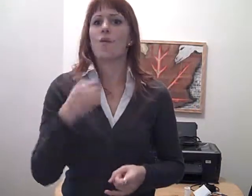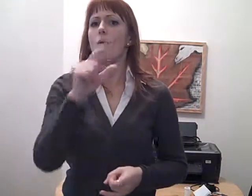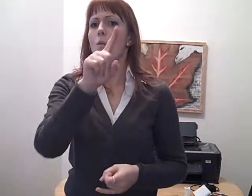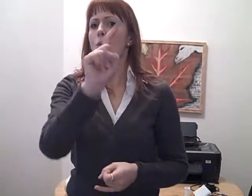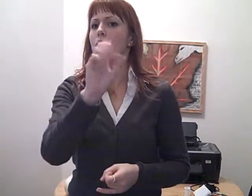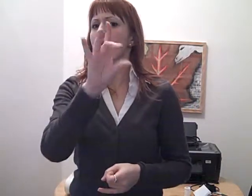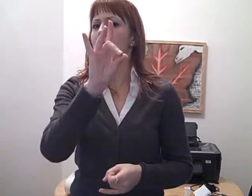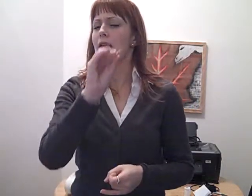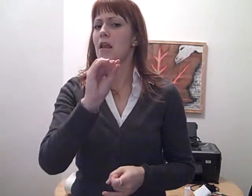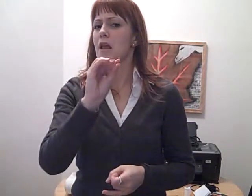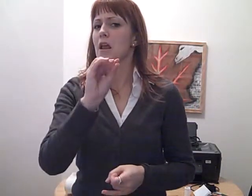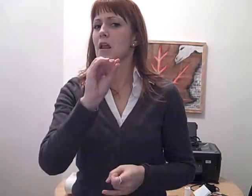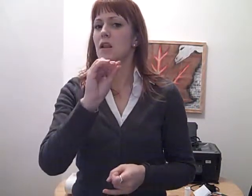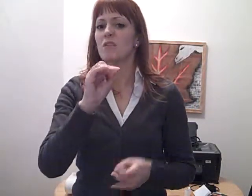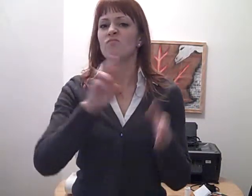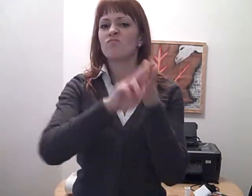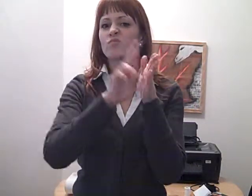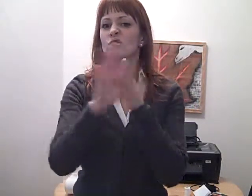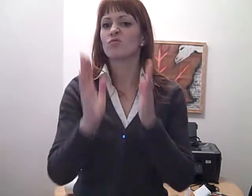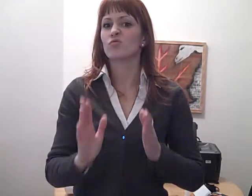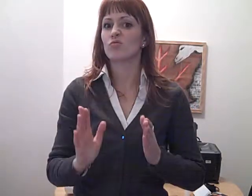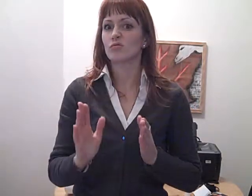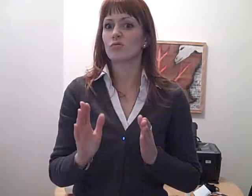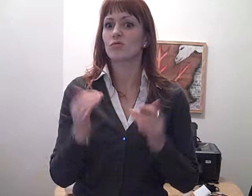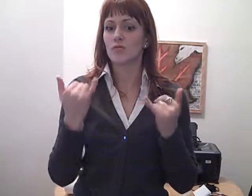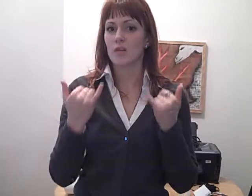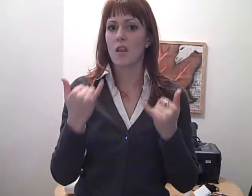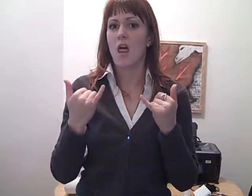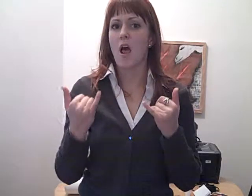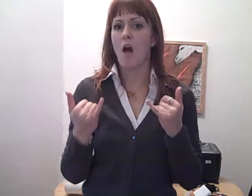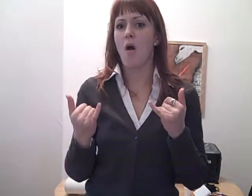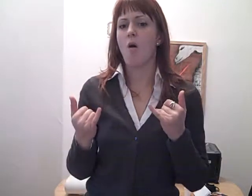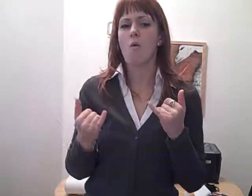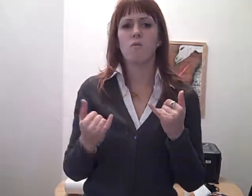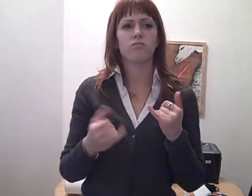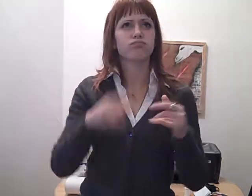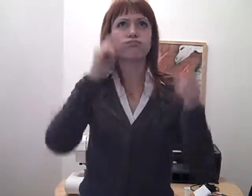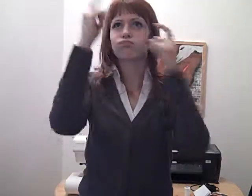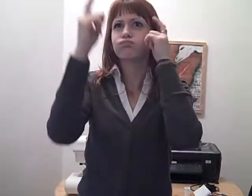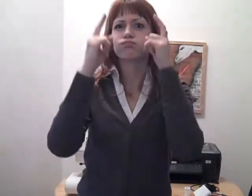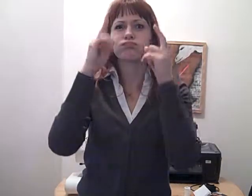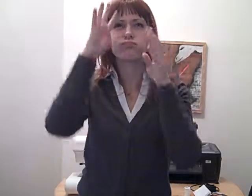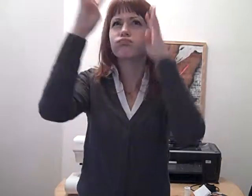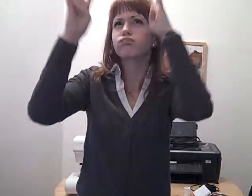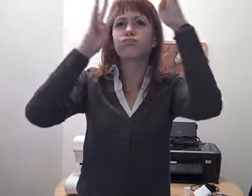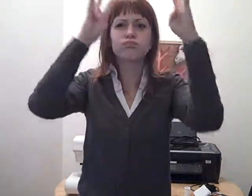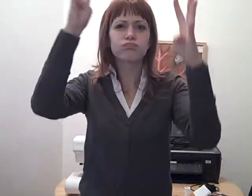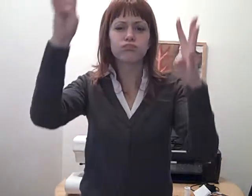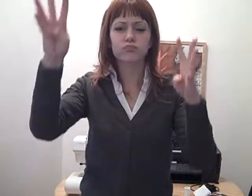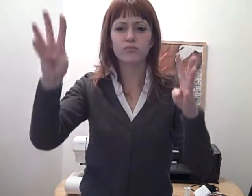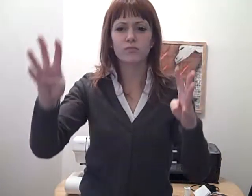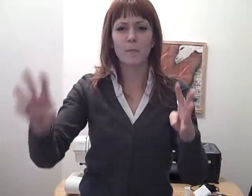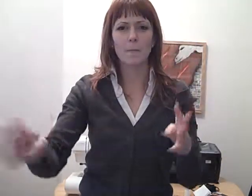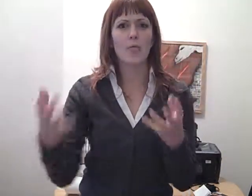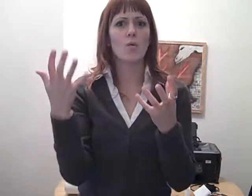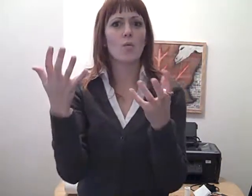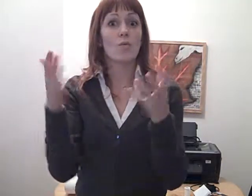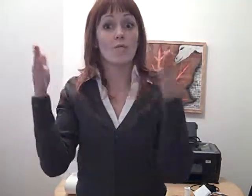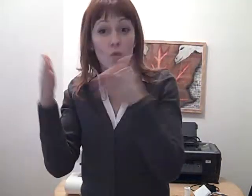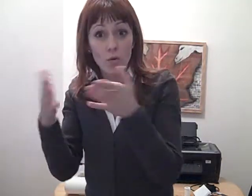3 of those today, such that we can stop burning up our planet. And instead, we can